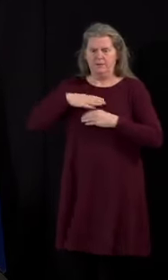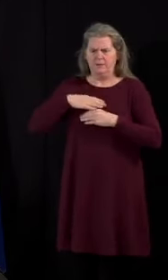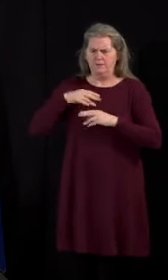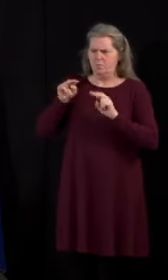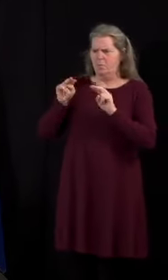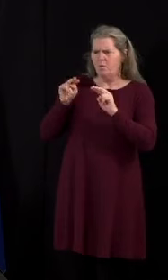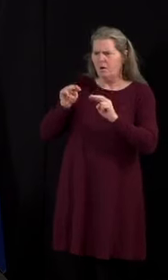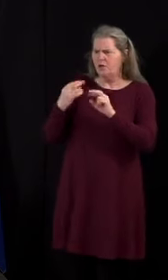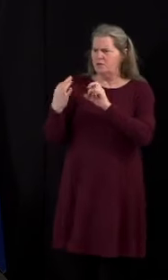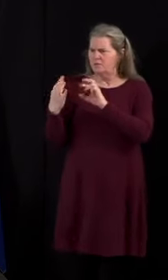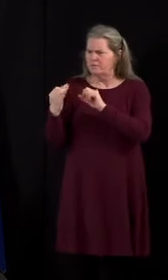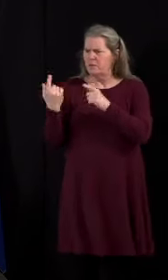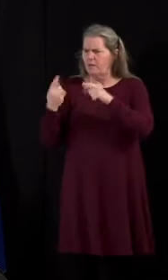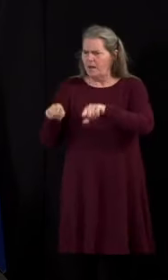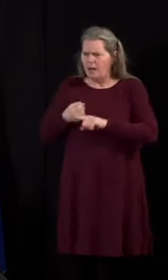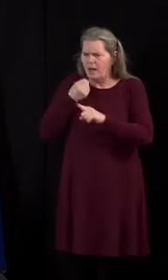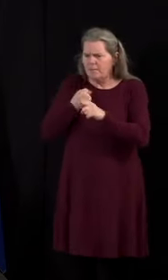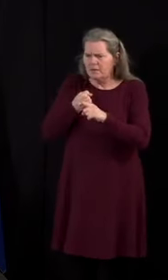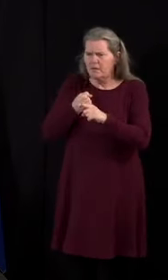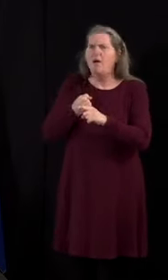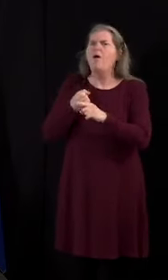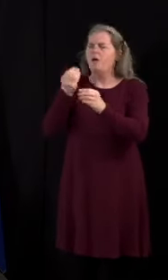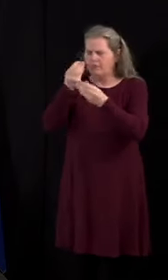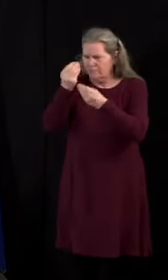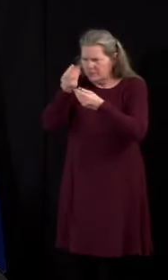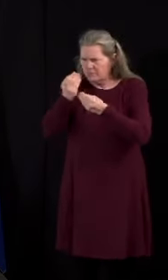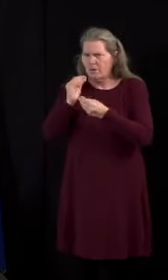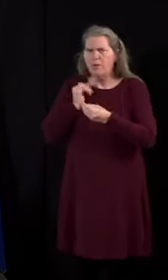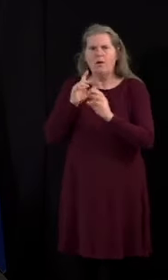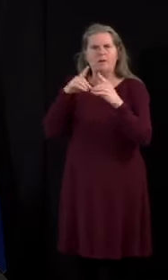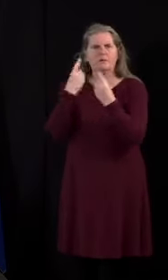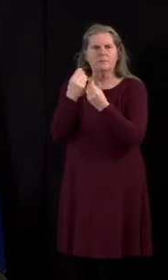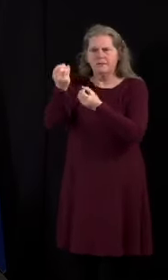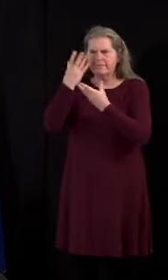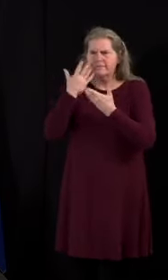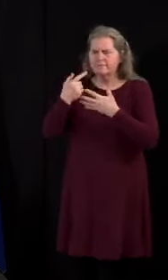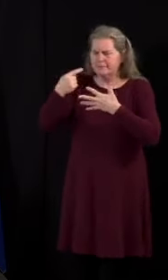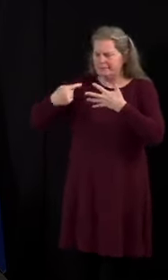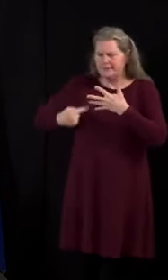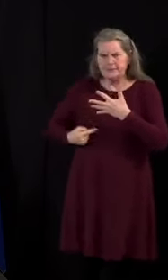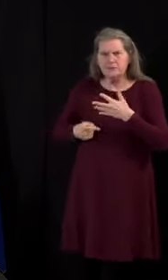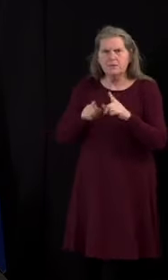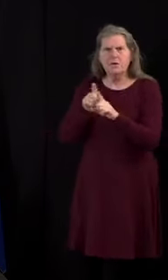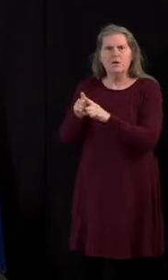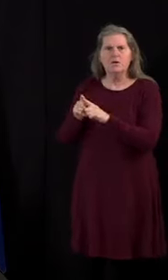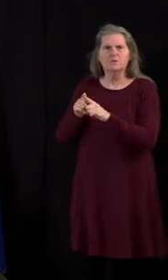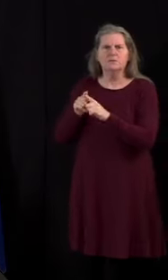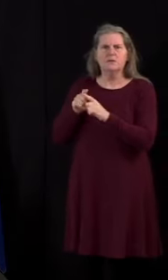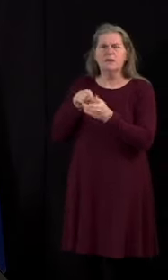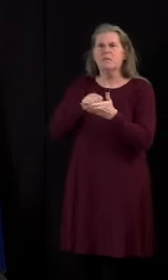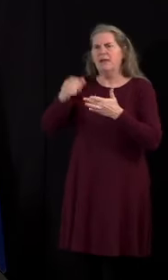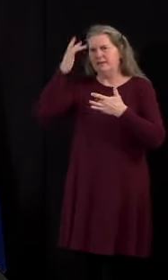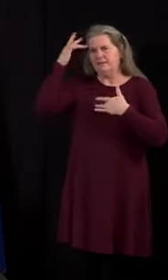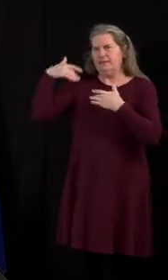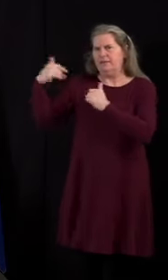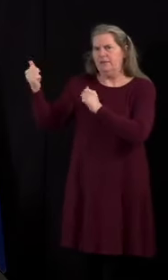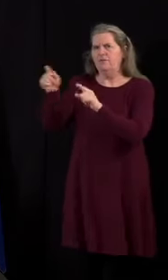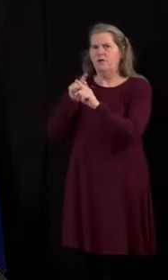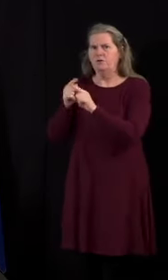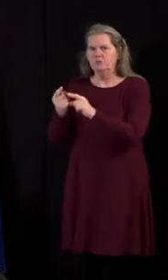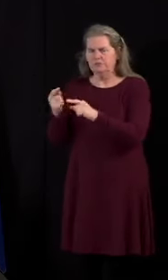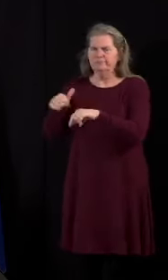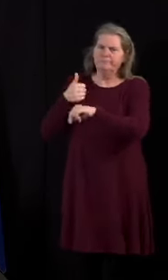of COVID-19 and provide advice to the Department of Economic Development. We rolled out our paid sick leave rebate to